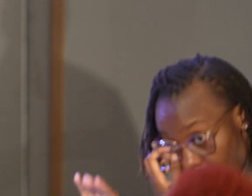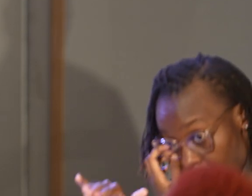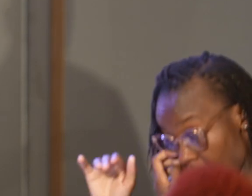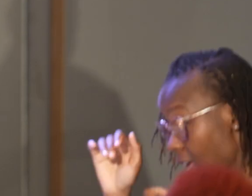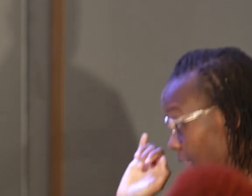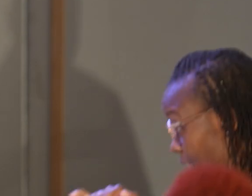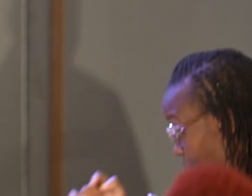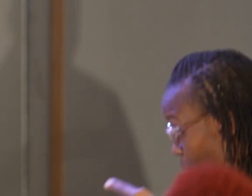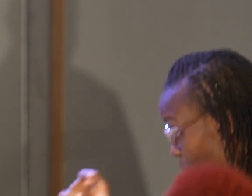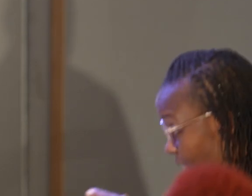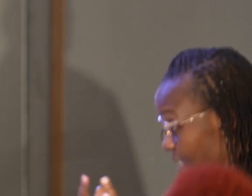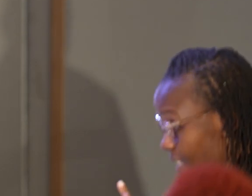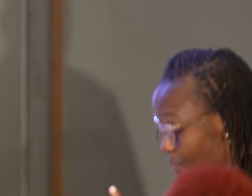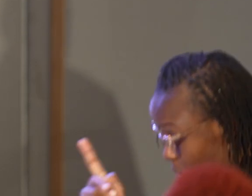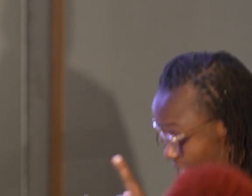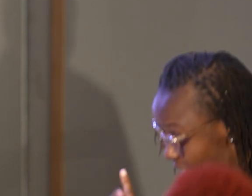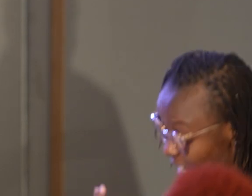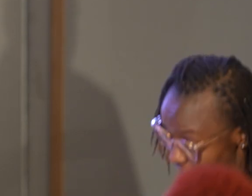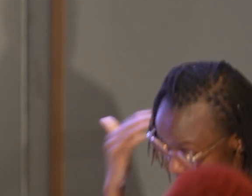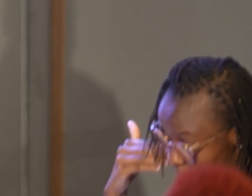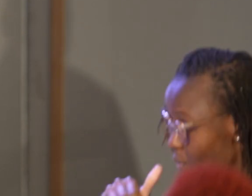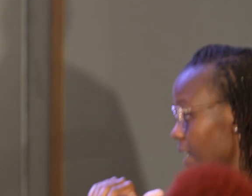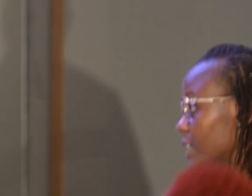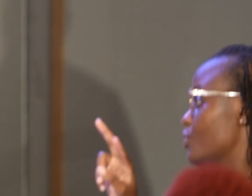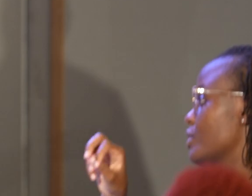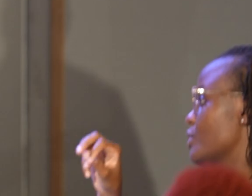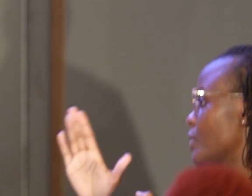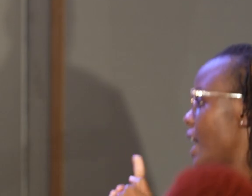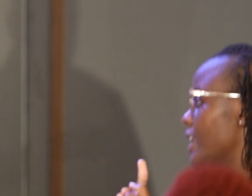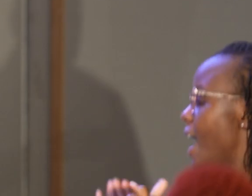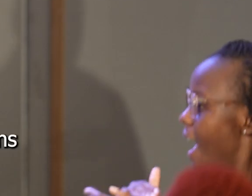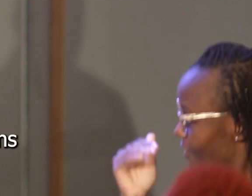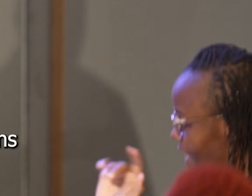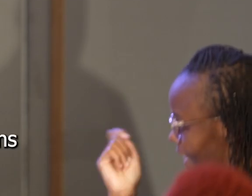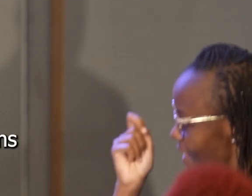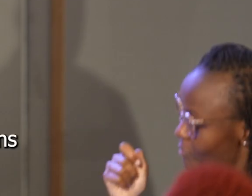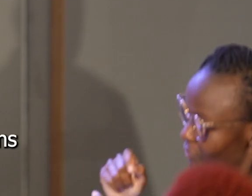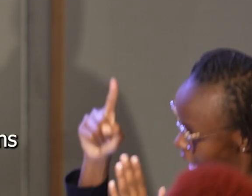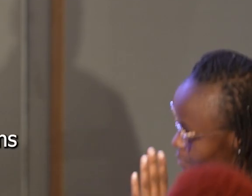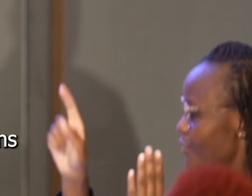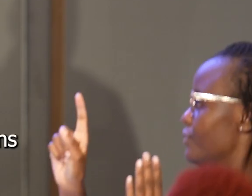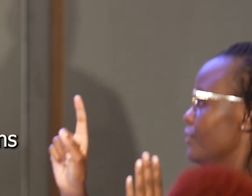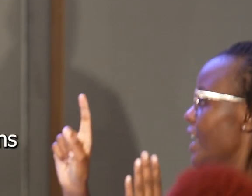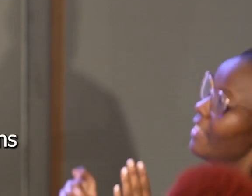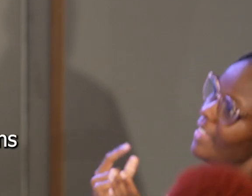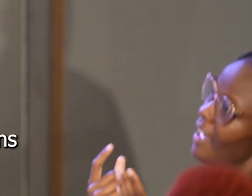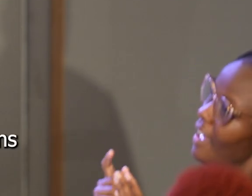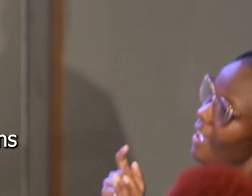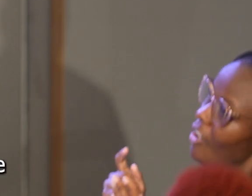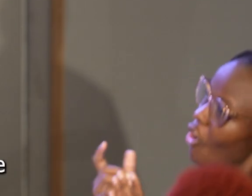this process started back in 2009, immediately after Kenya ratified the Convention on the Rights of Persons